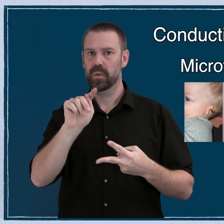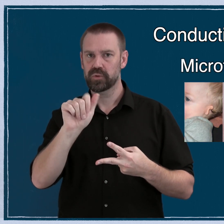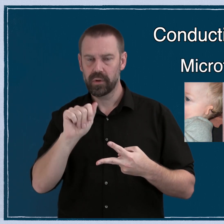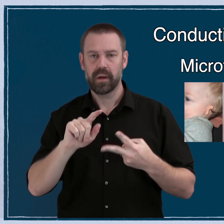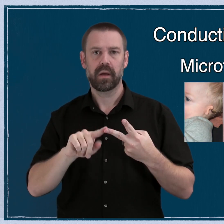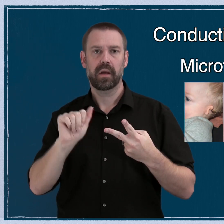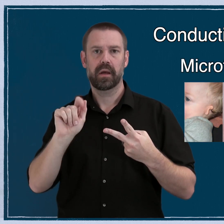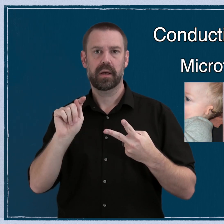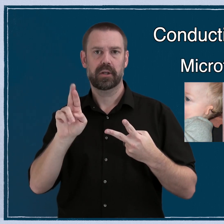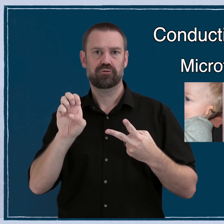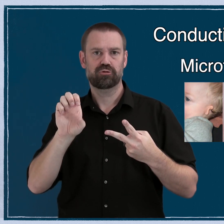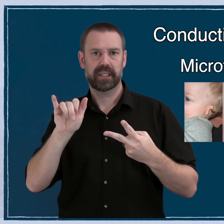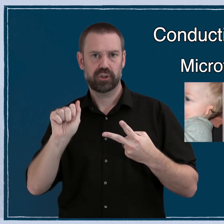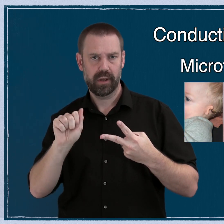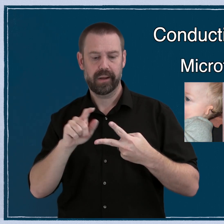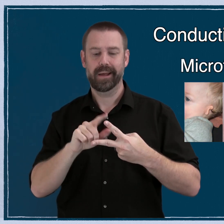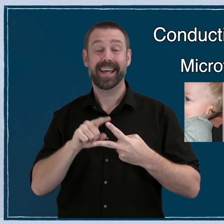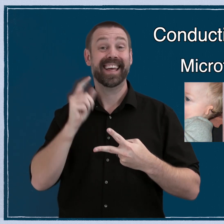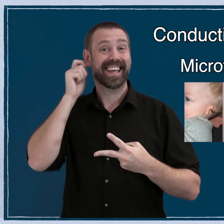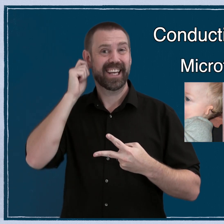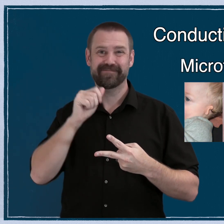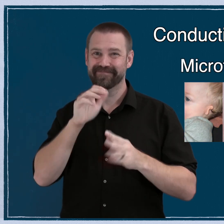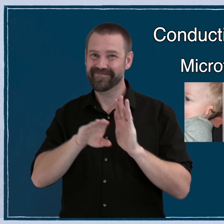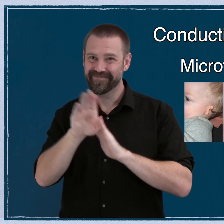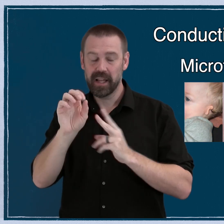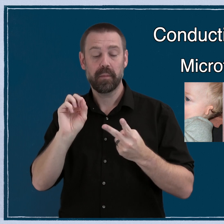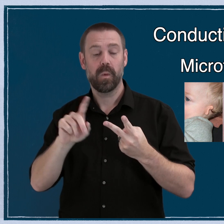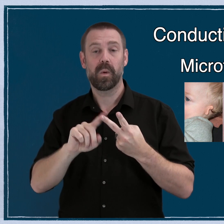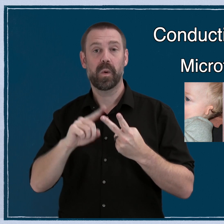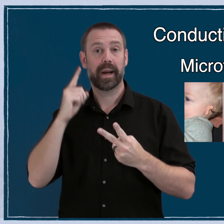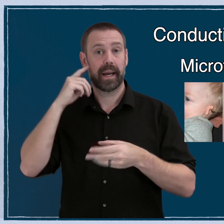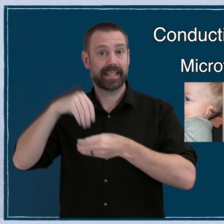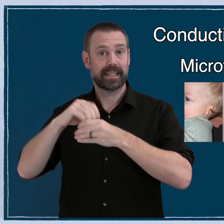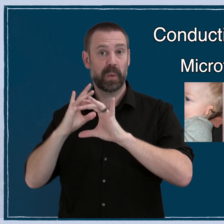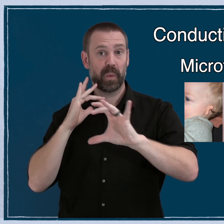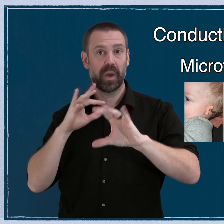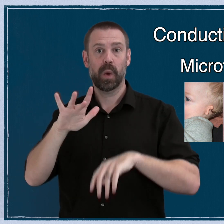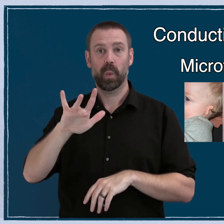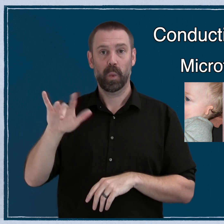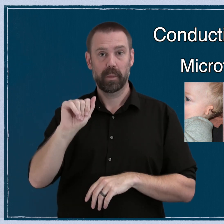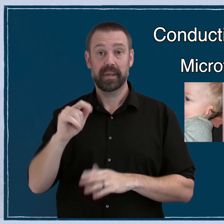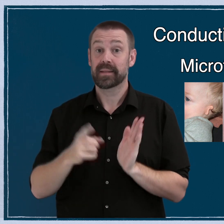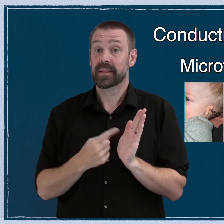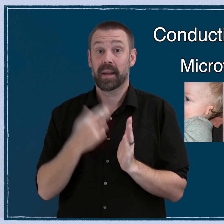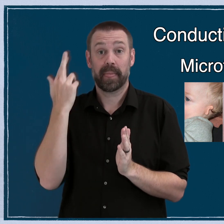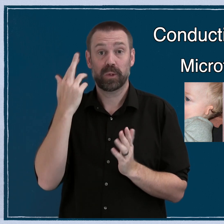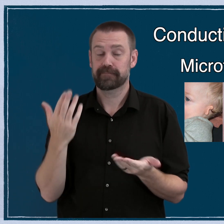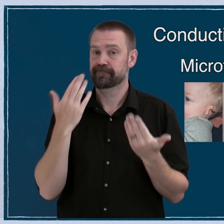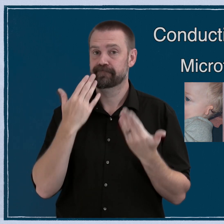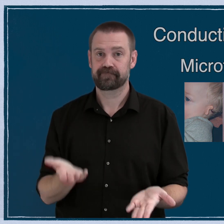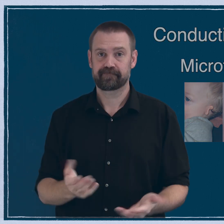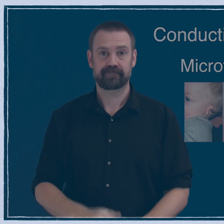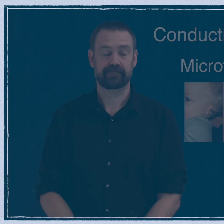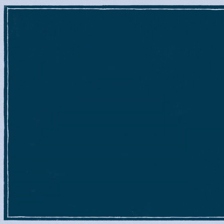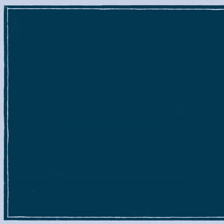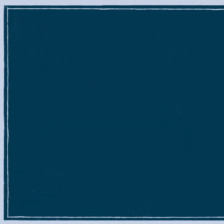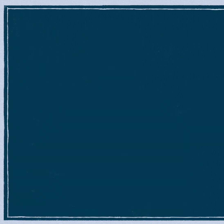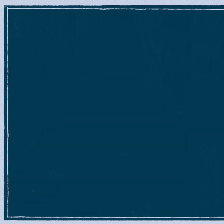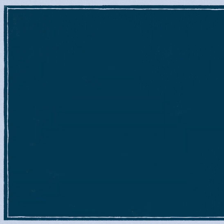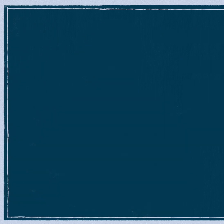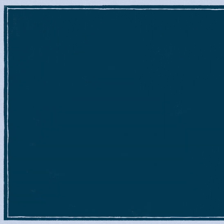atresia. That means the ear is underdeveloped or the ear canal is missing. Sometimes the cause is simply unknown.